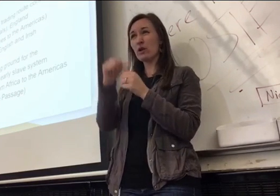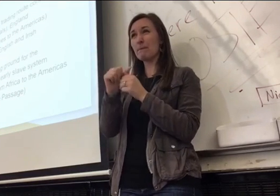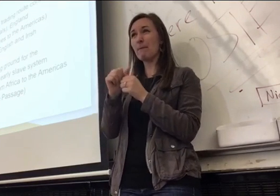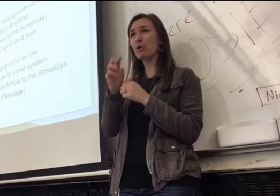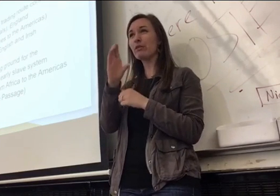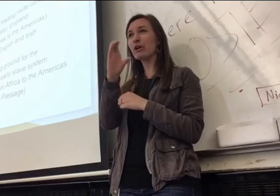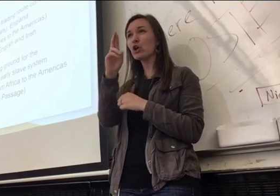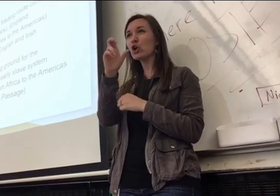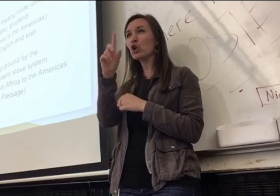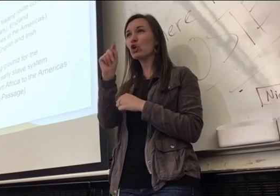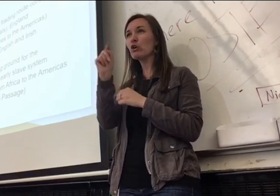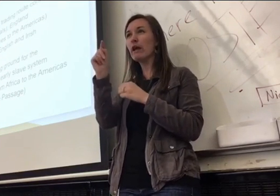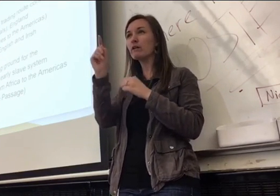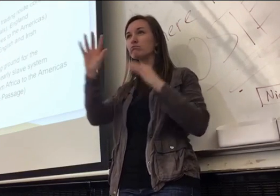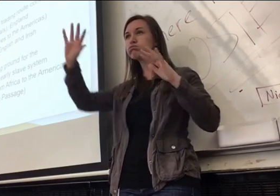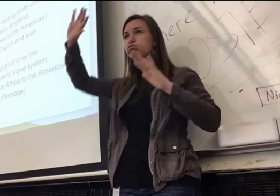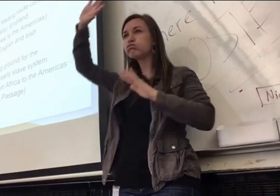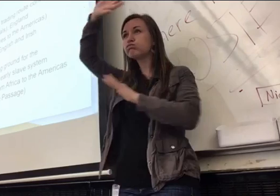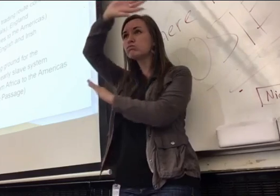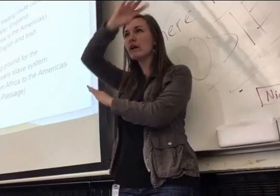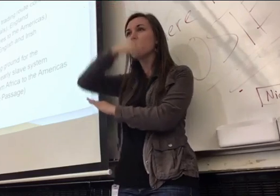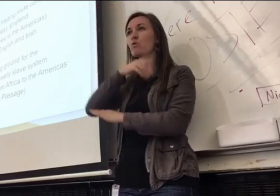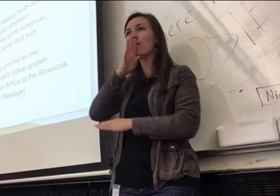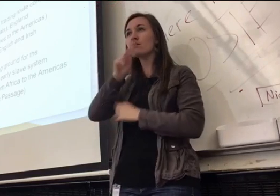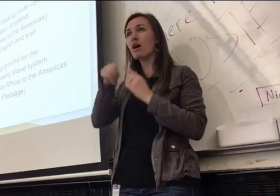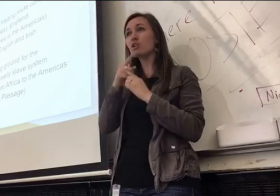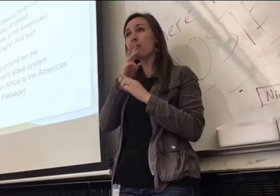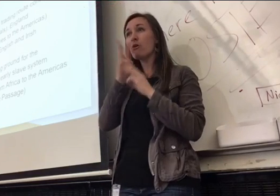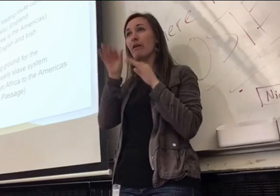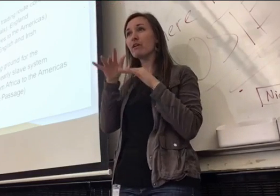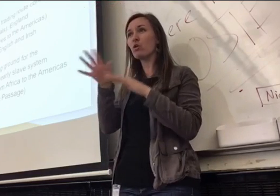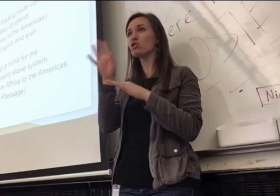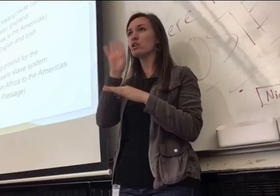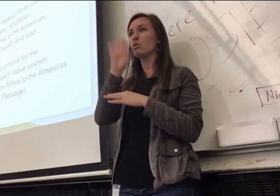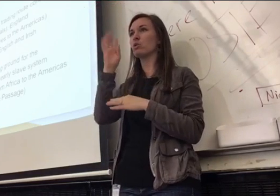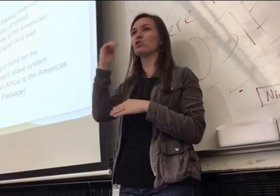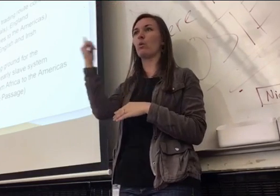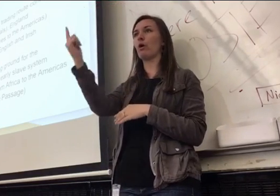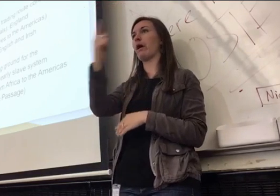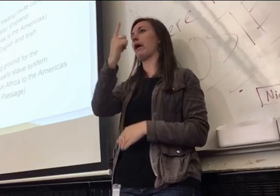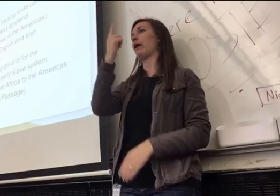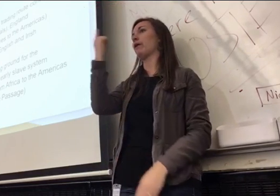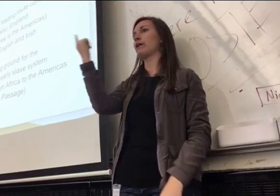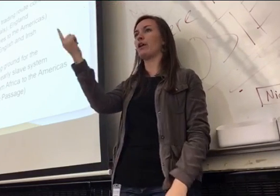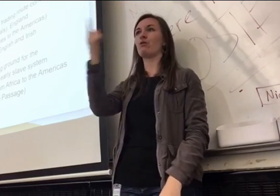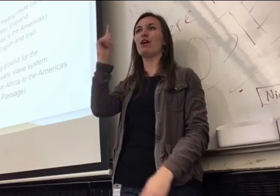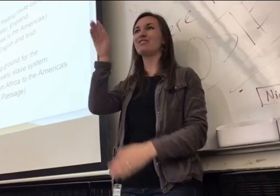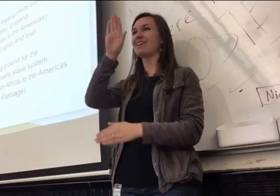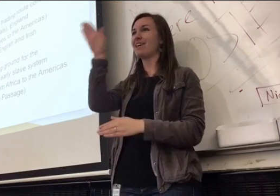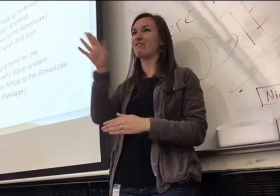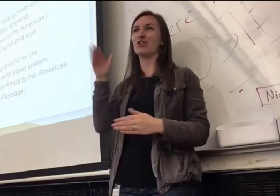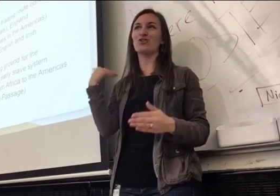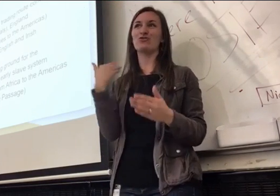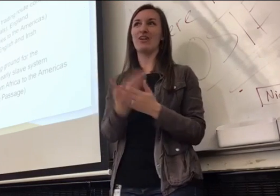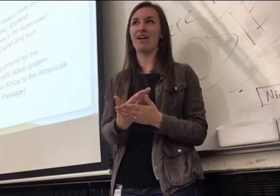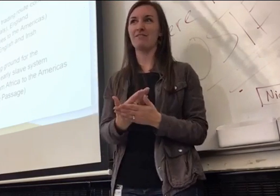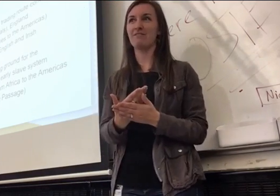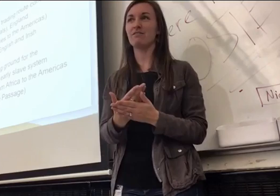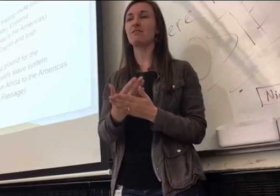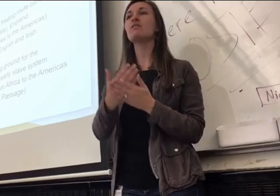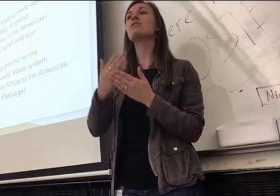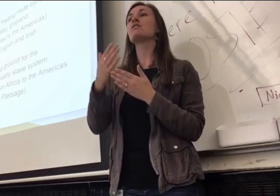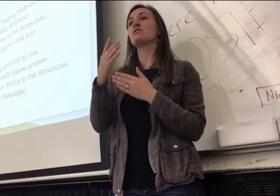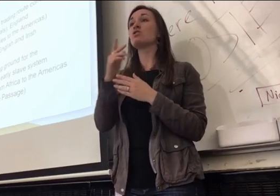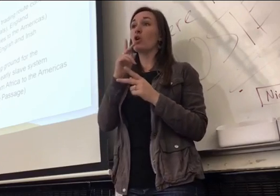talked about? You're going to go around and around in a circle with those currents. But as far as we know, there were instances where people